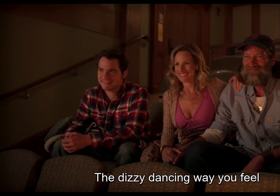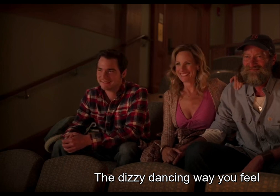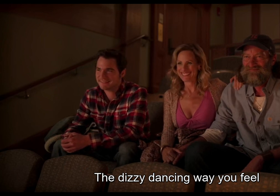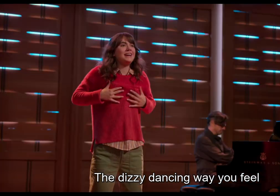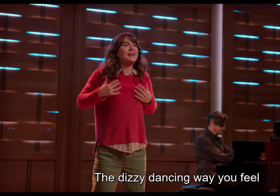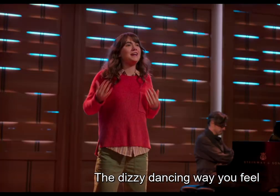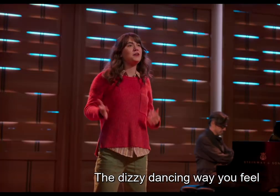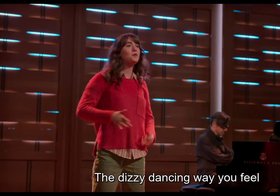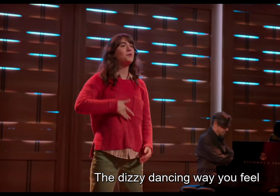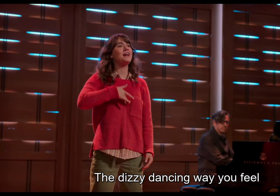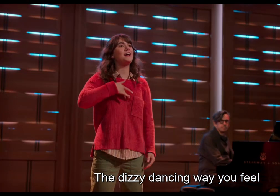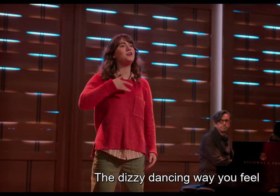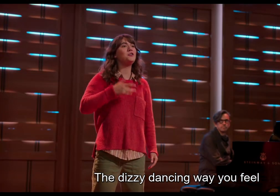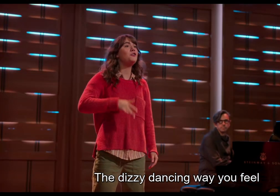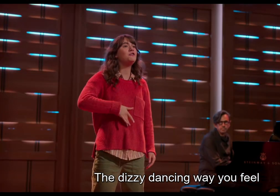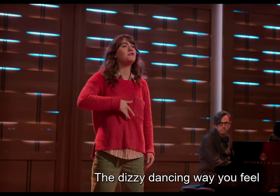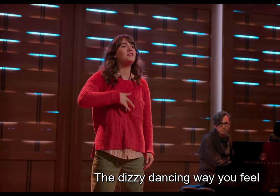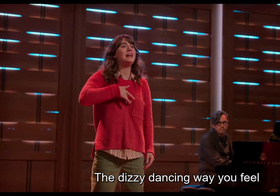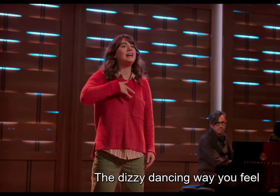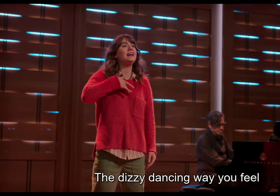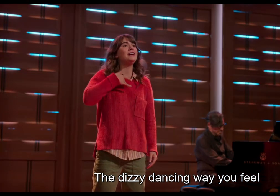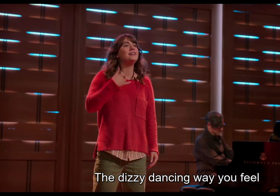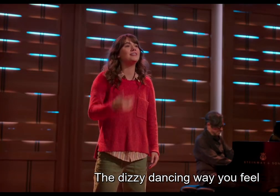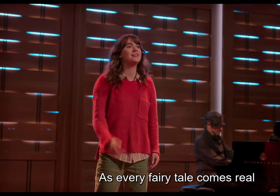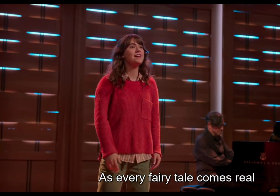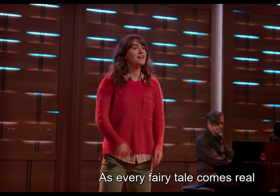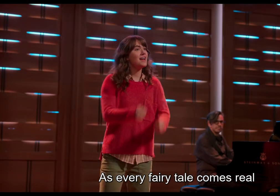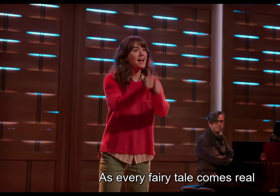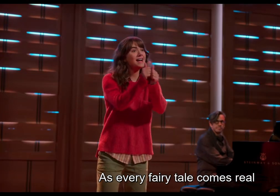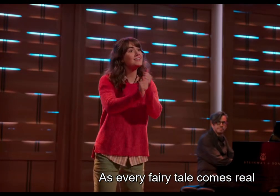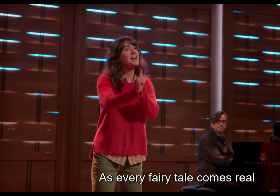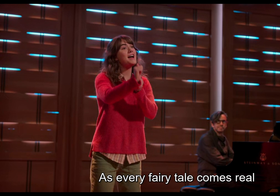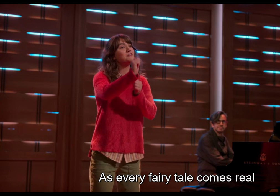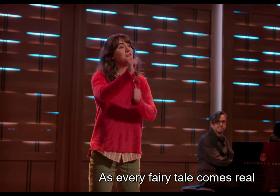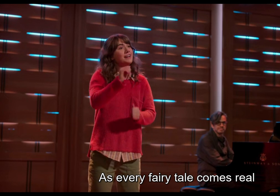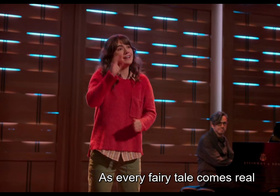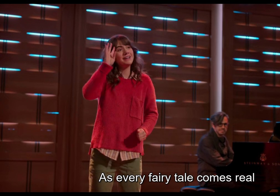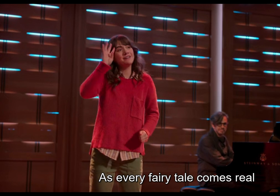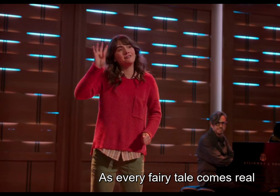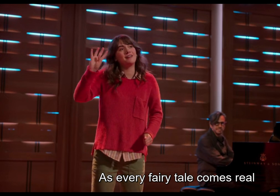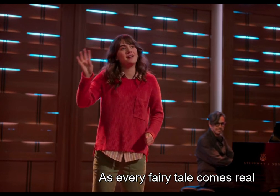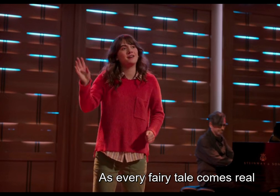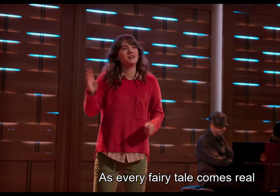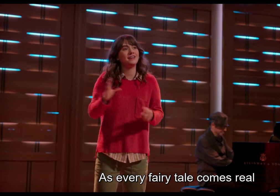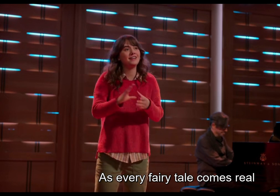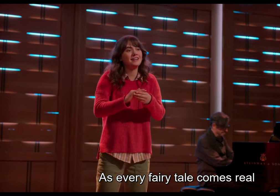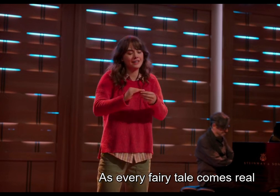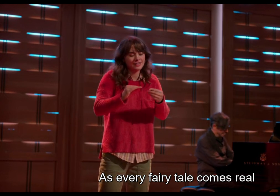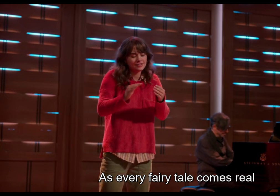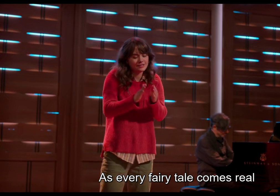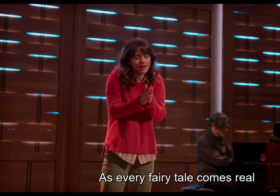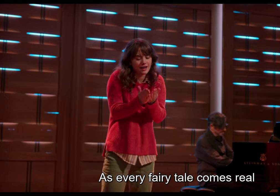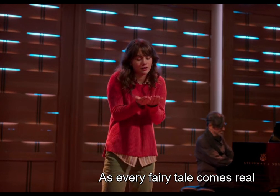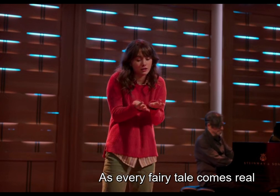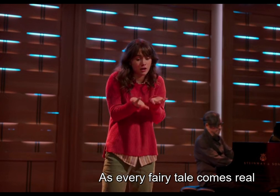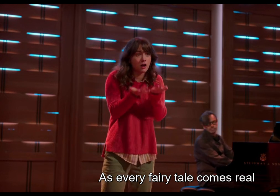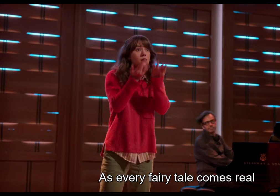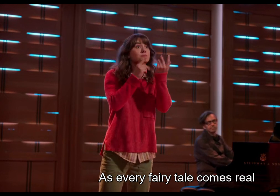way you feel As every fairy tale comes